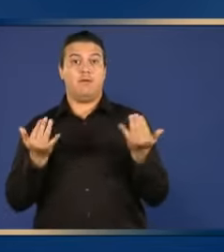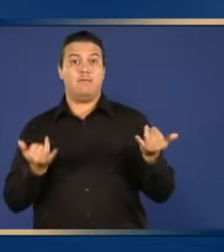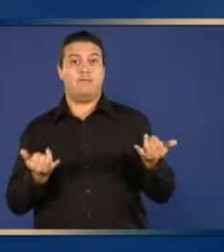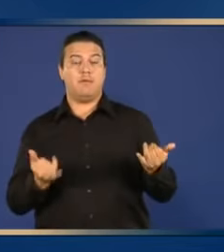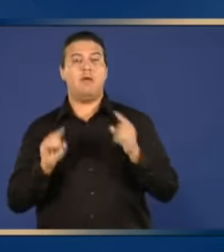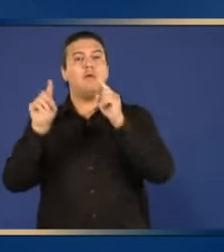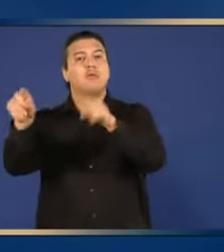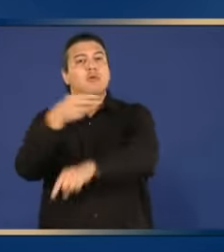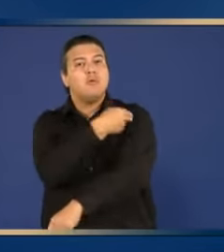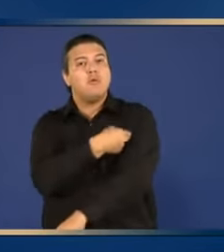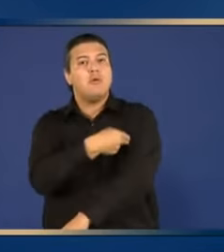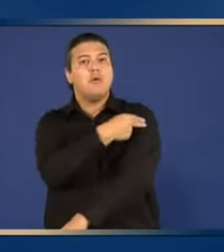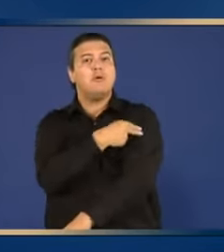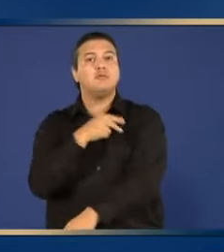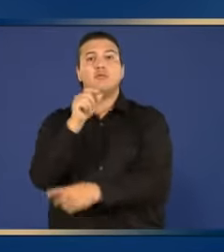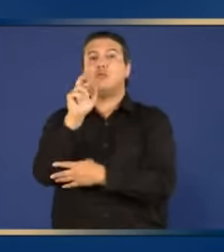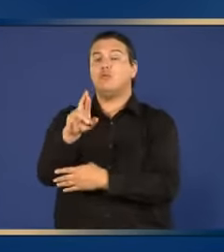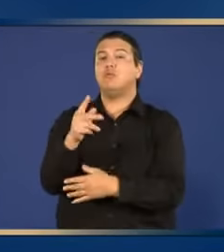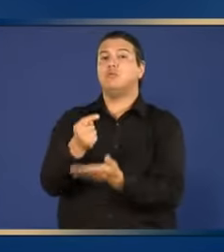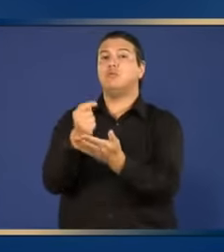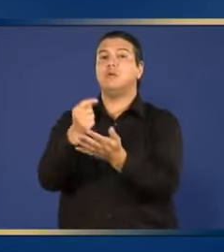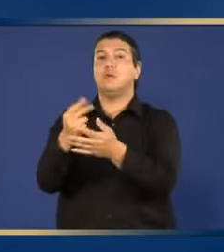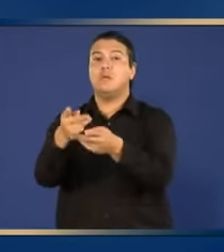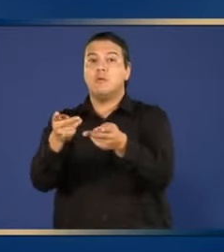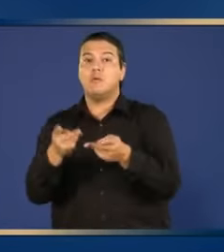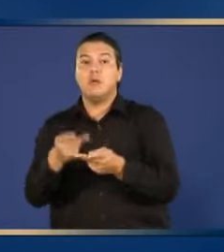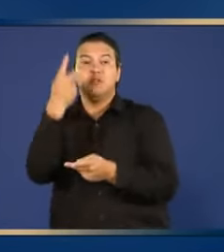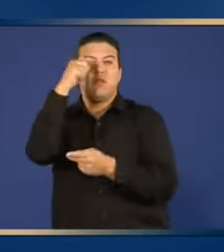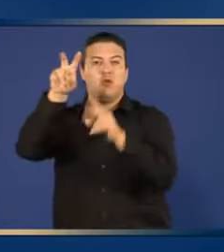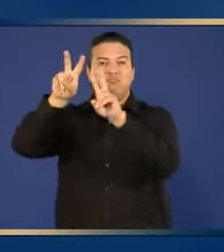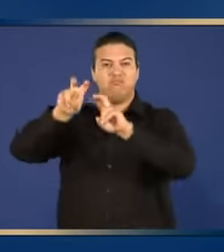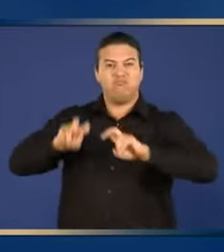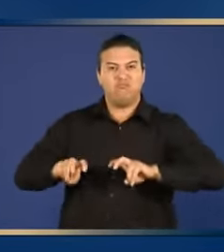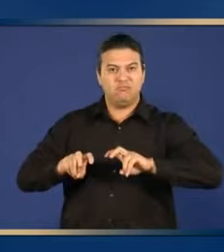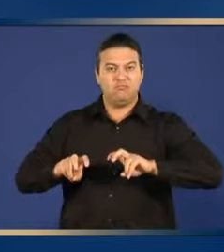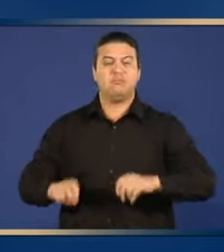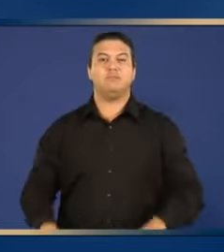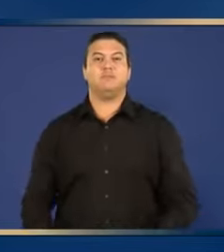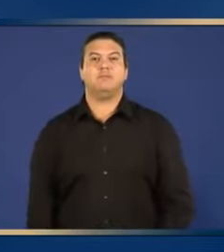for evaluation and the appropriate treatment.